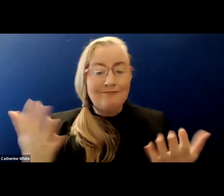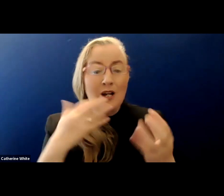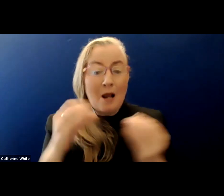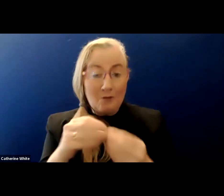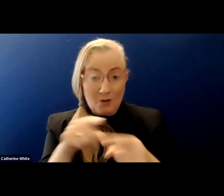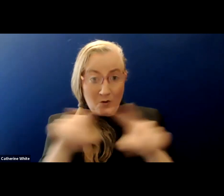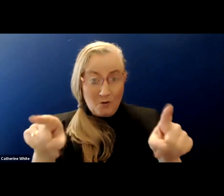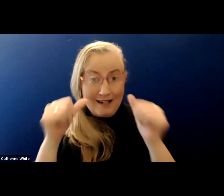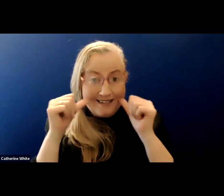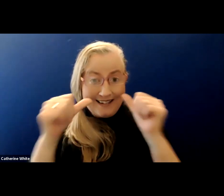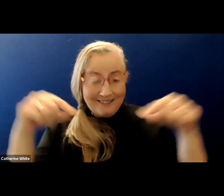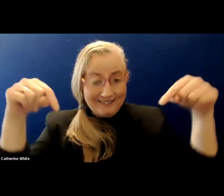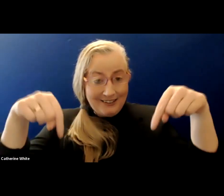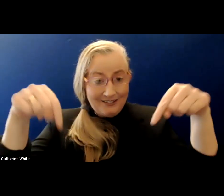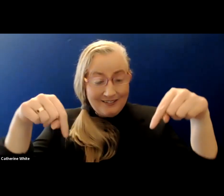attendees.